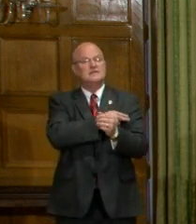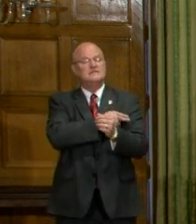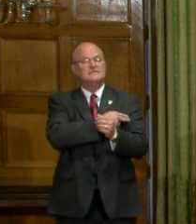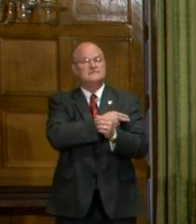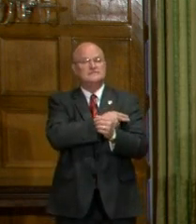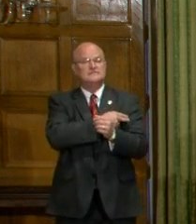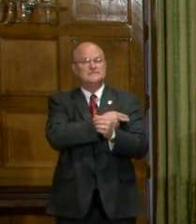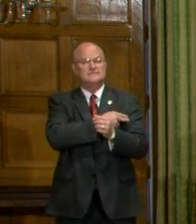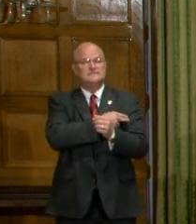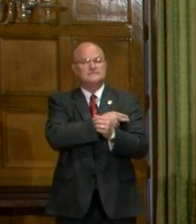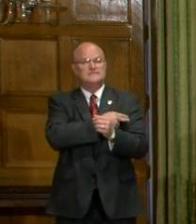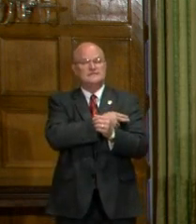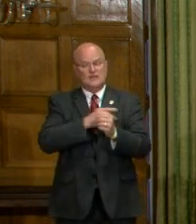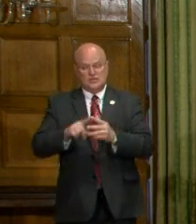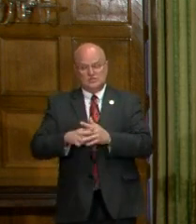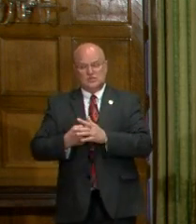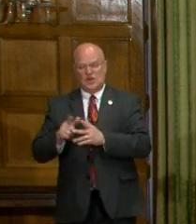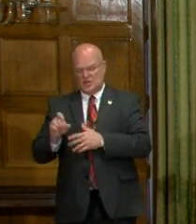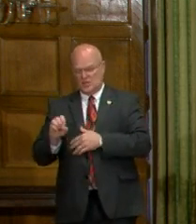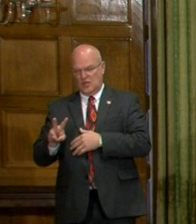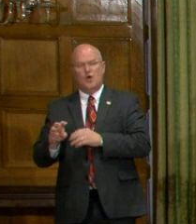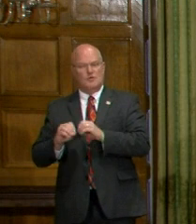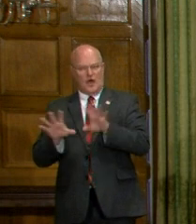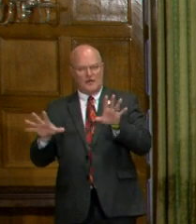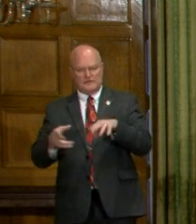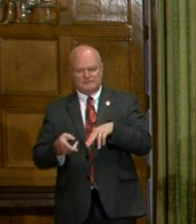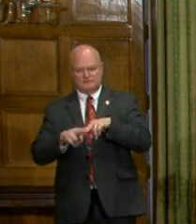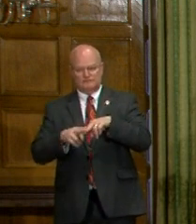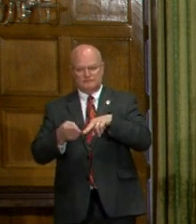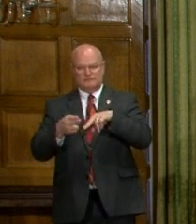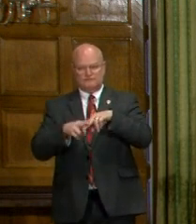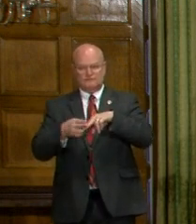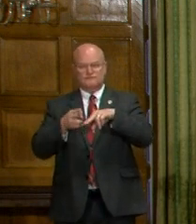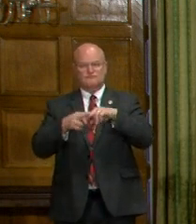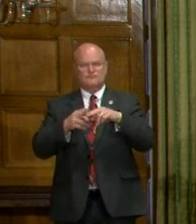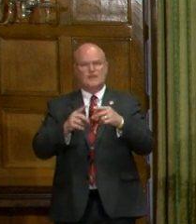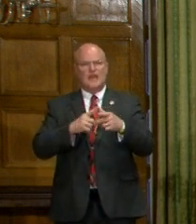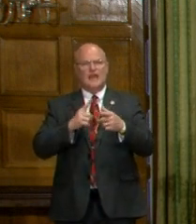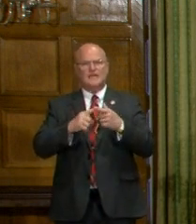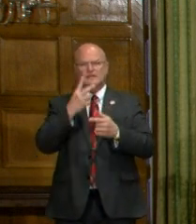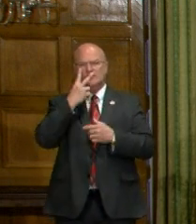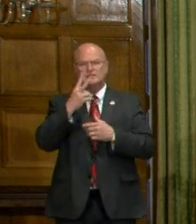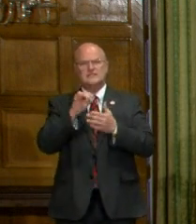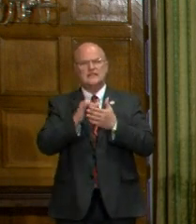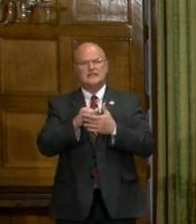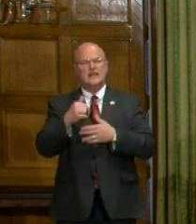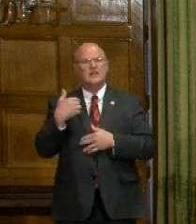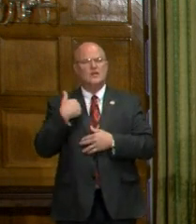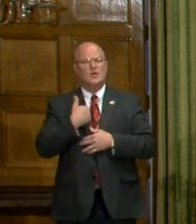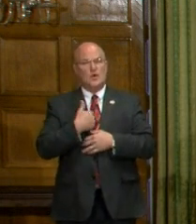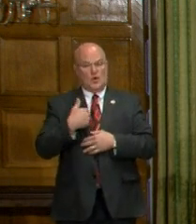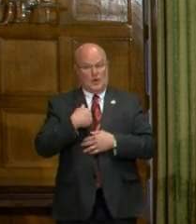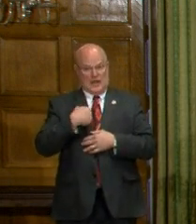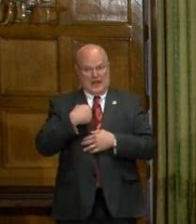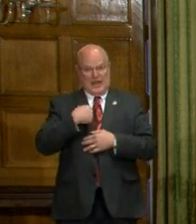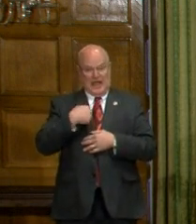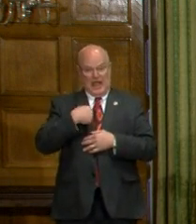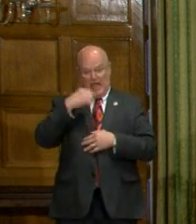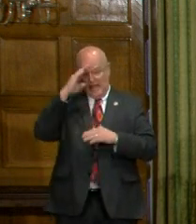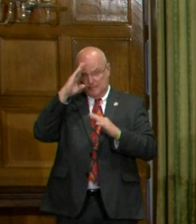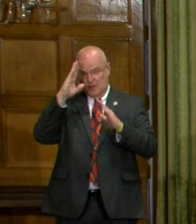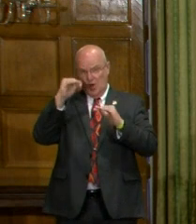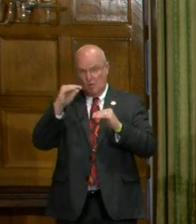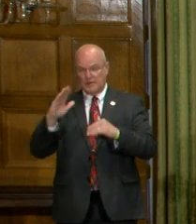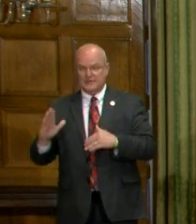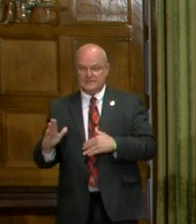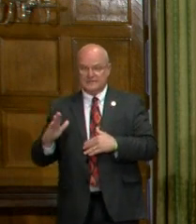hospitalizations started low, obviously, and increased. And then you can see that we're, what I am hoping